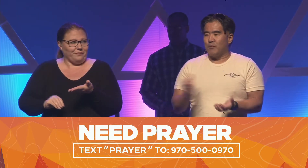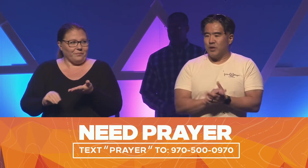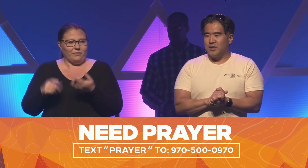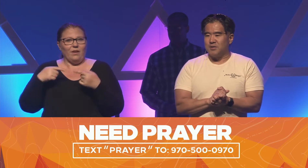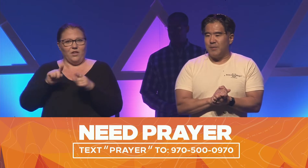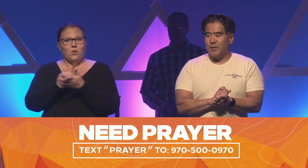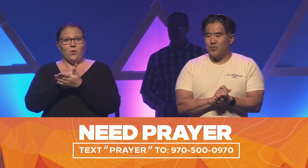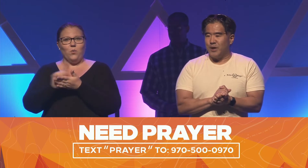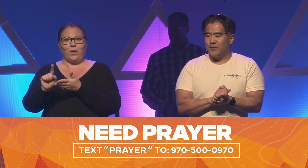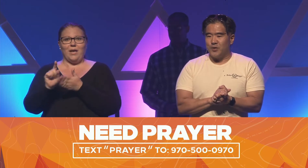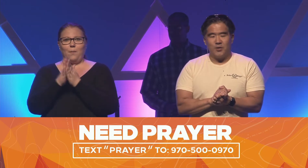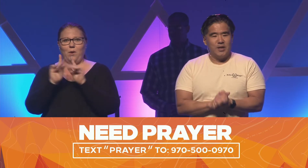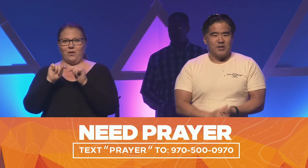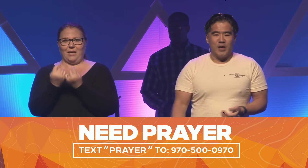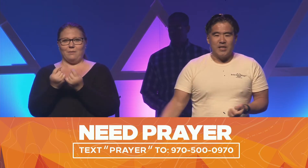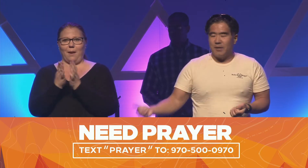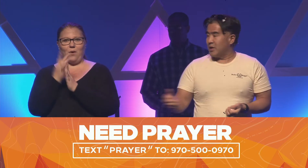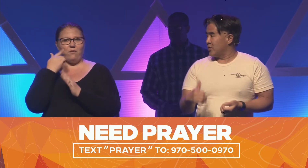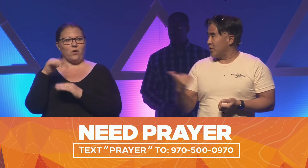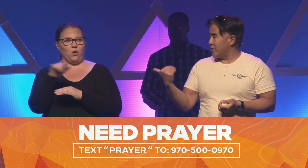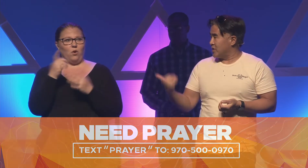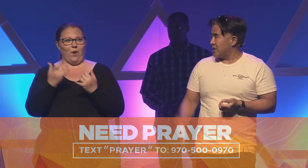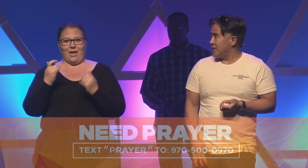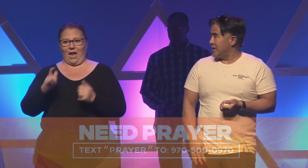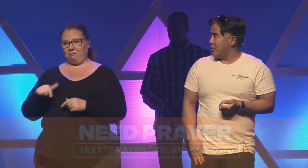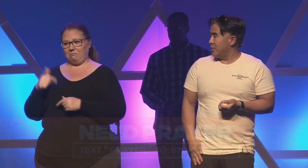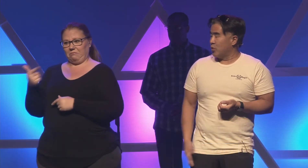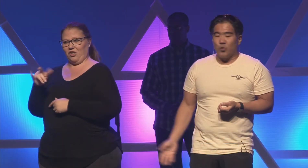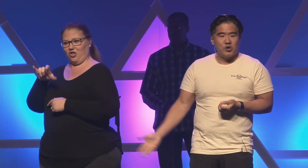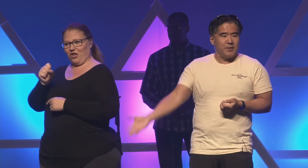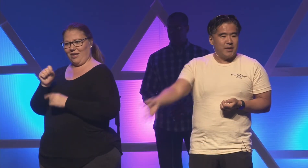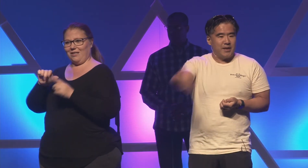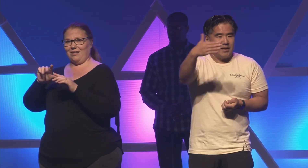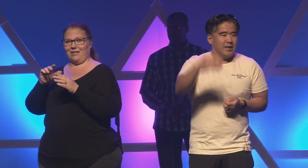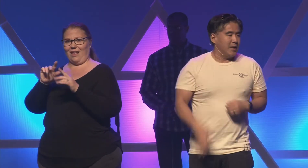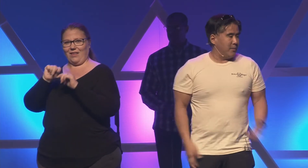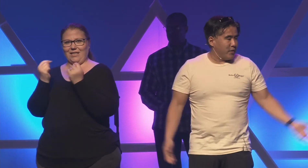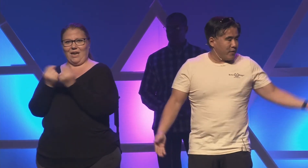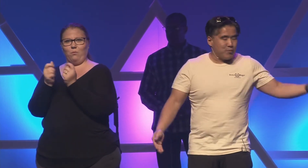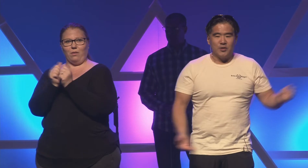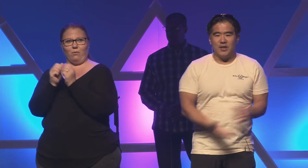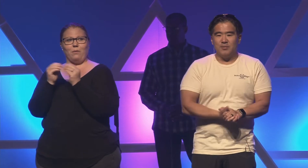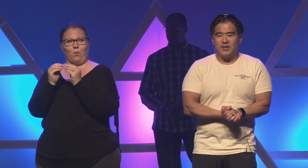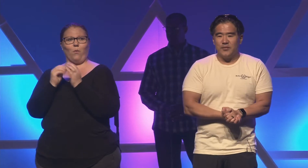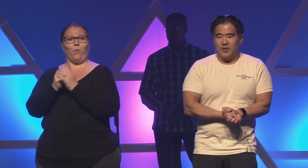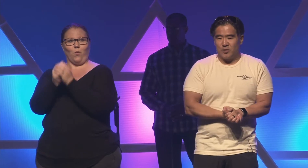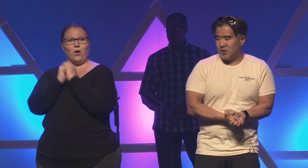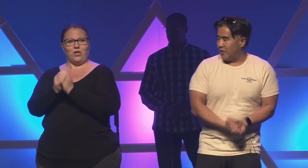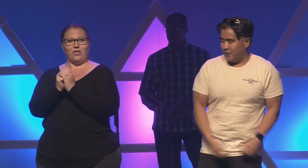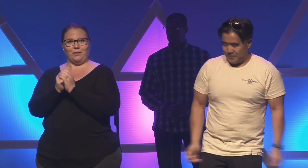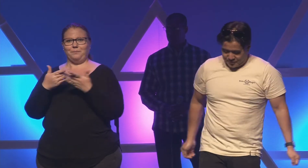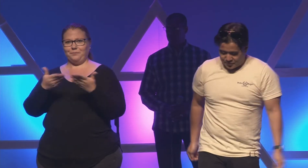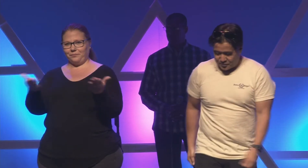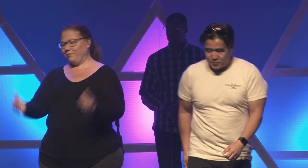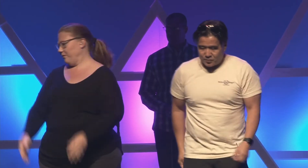week, our prayer teams can be praying for you. So right now, I'm going to turn it over to Justin and the team with more worship. And again, if you have a prayer need, please avail